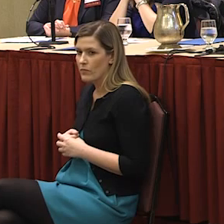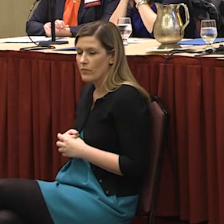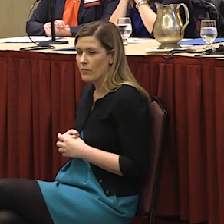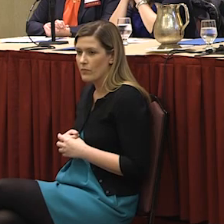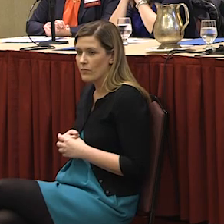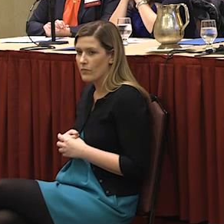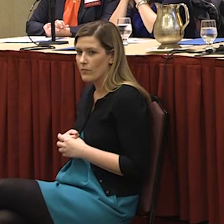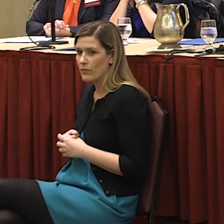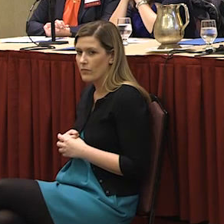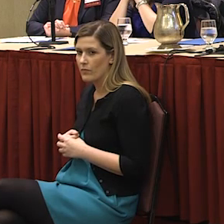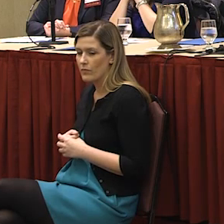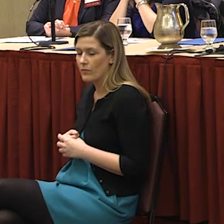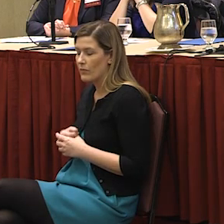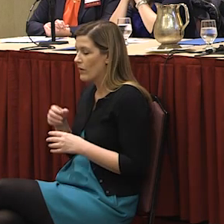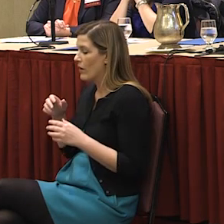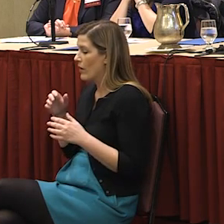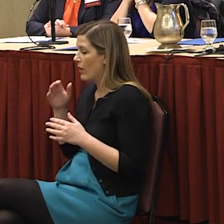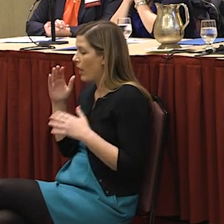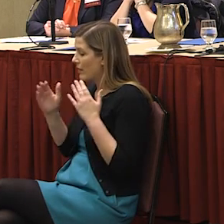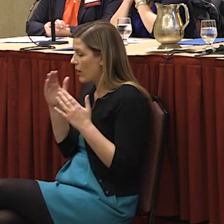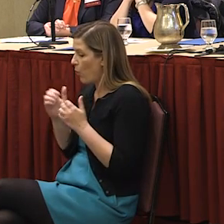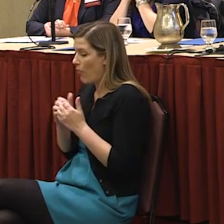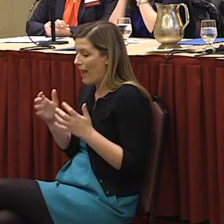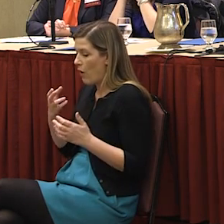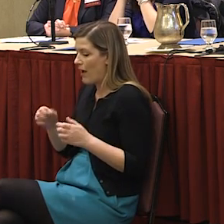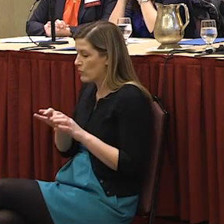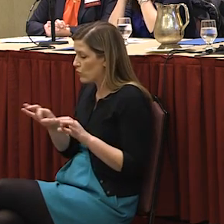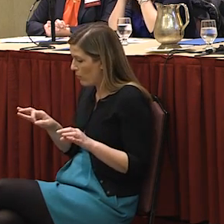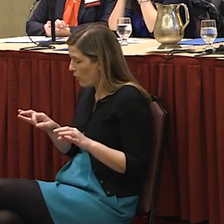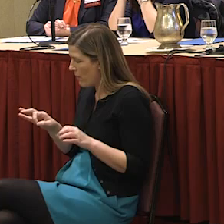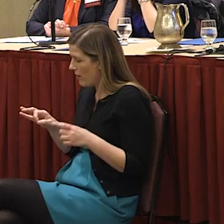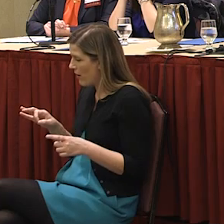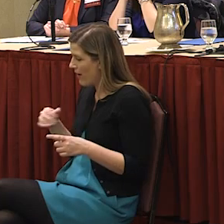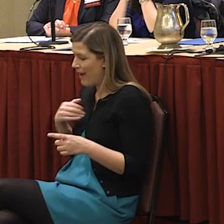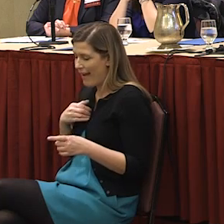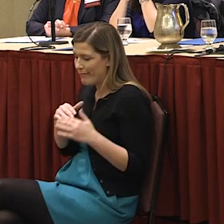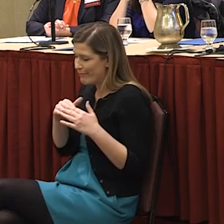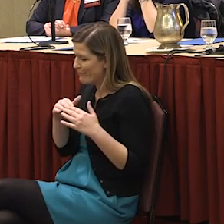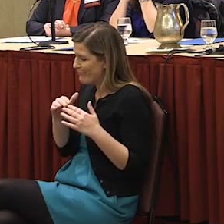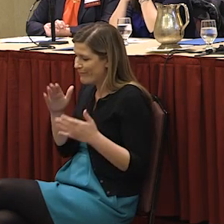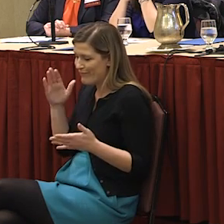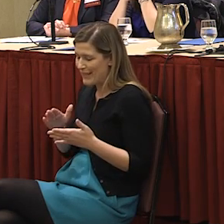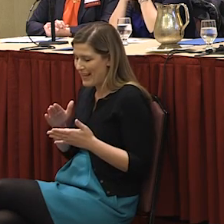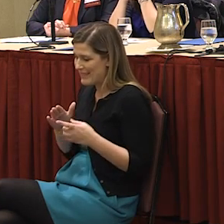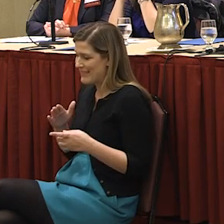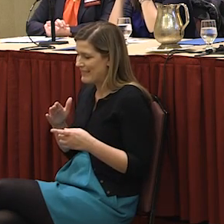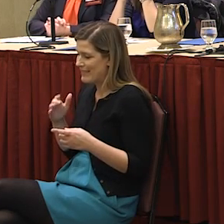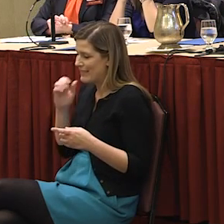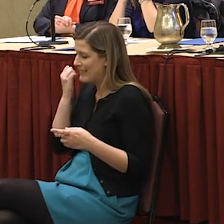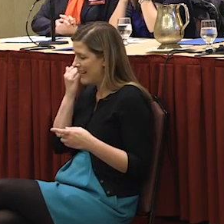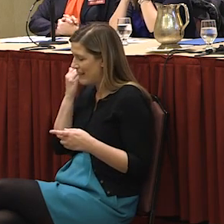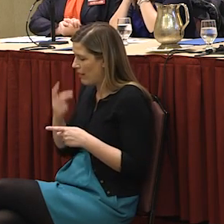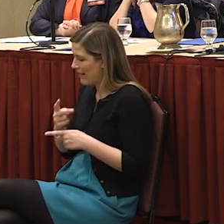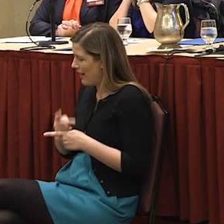health, again, adults without a high school diploma are much less likely to have seen an oral health care provider in the past year than those with